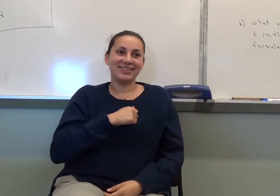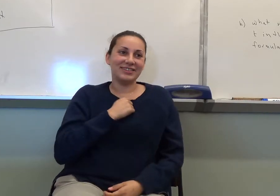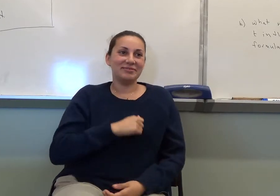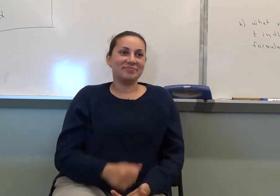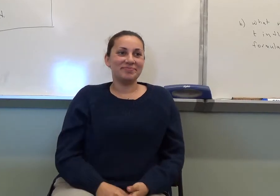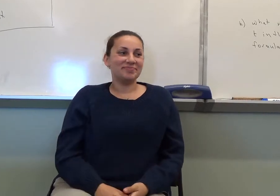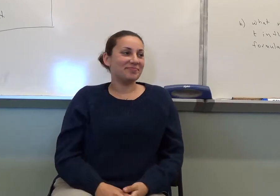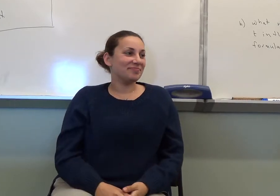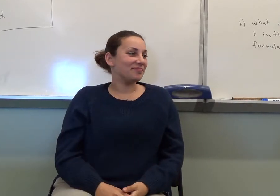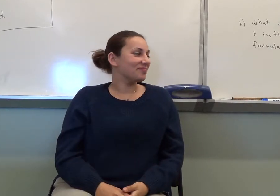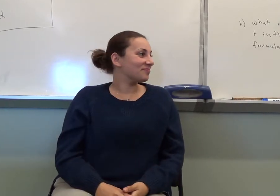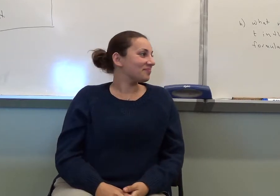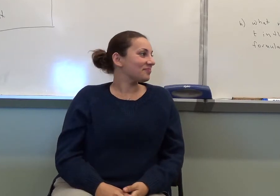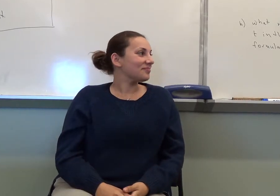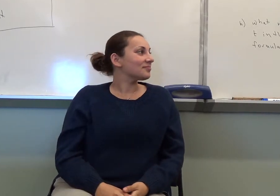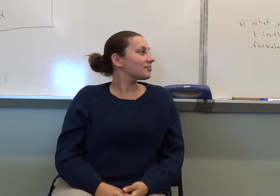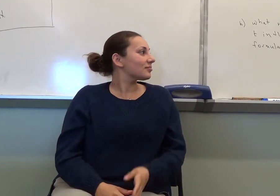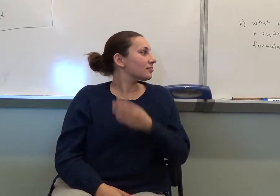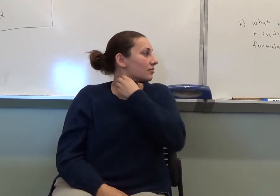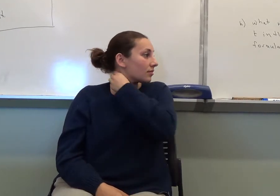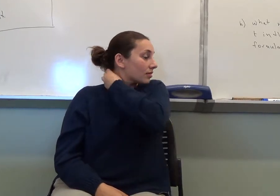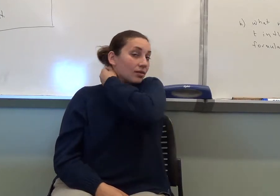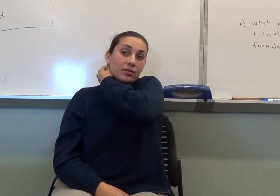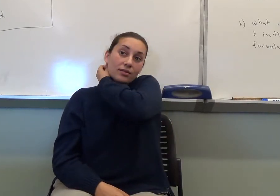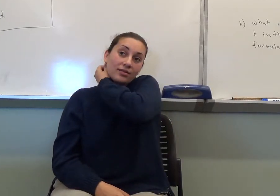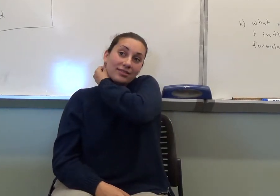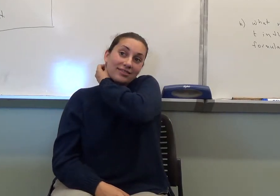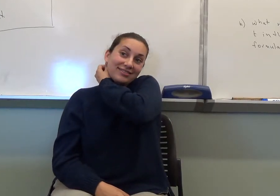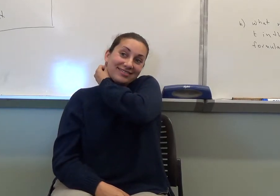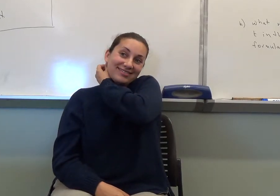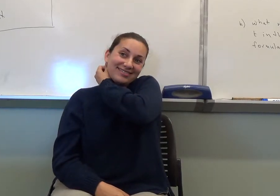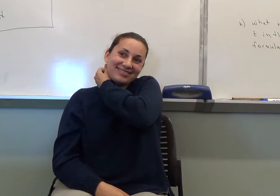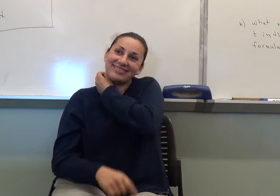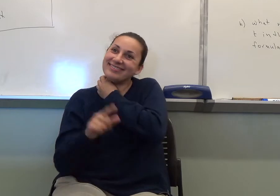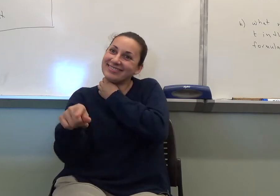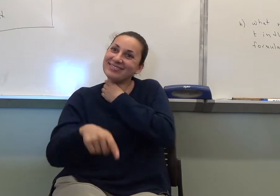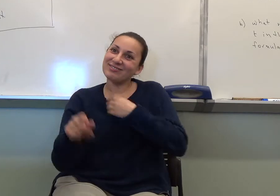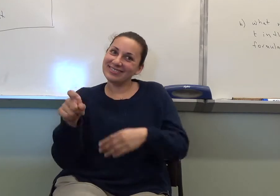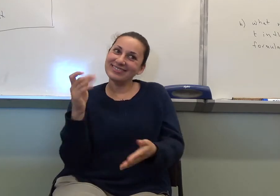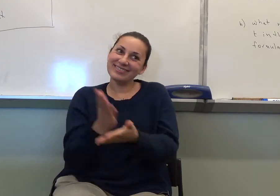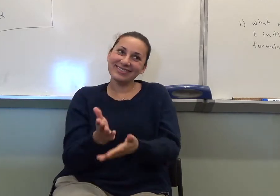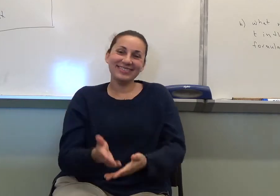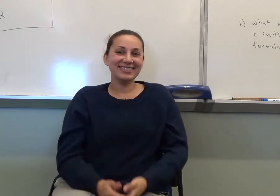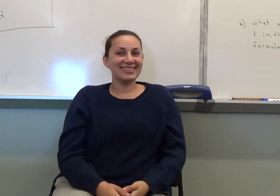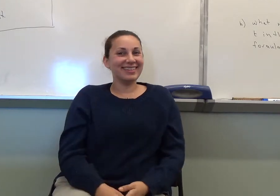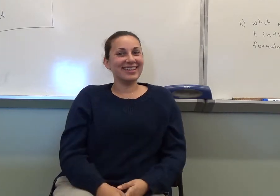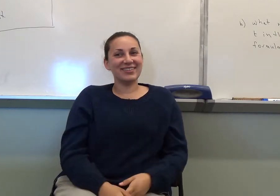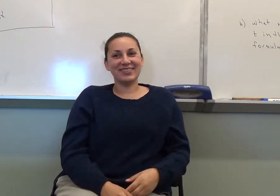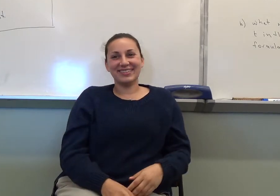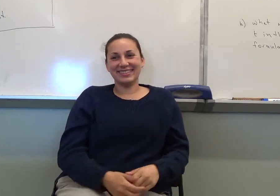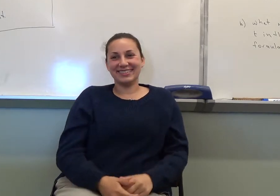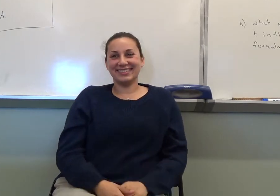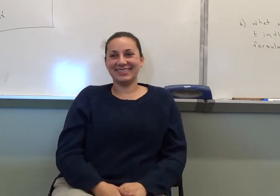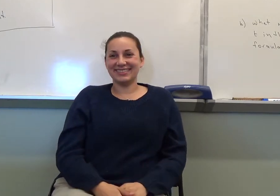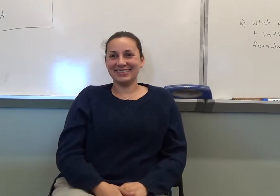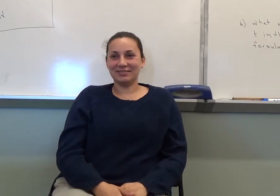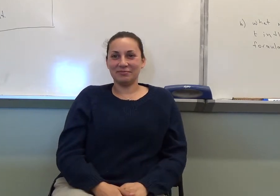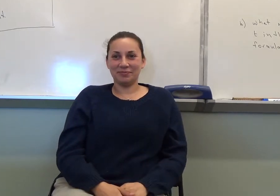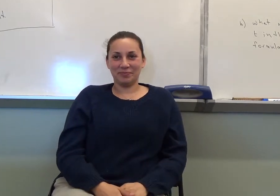All right. So then it's a matter of plugging it into whichever formula, and if Dr. Little lets you use the formula